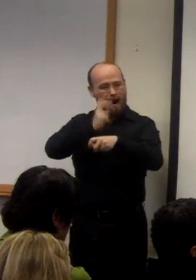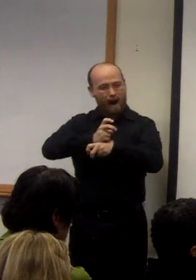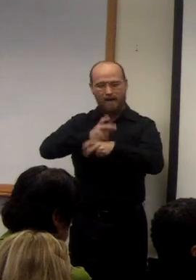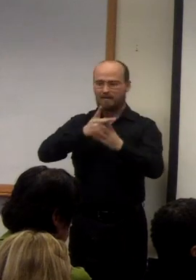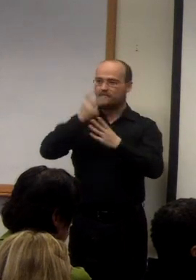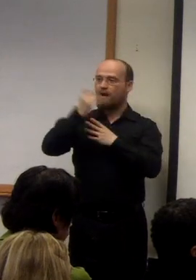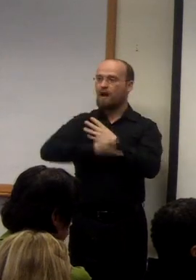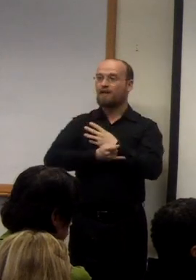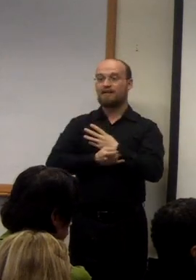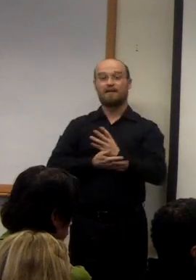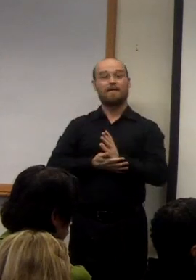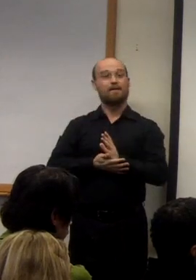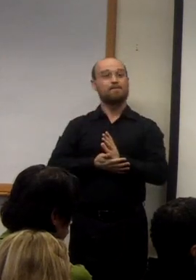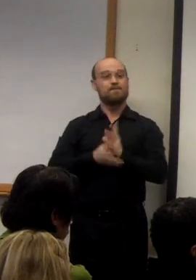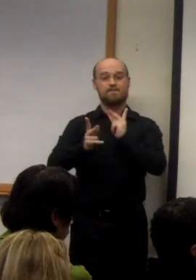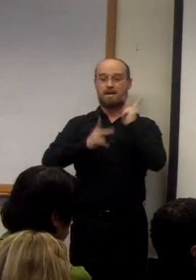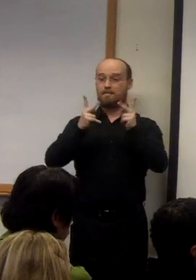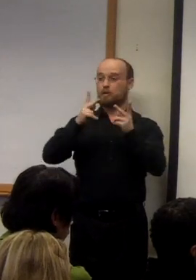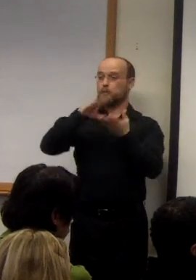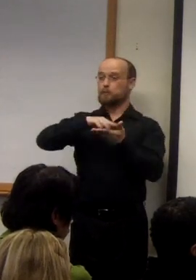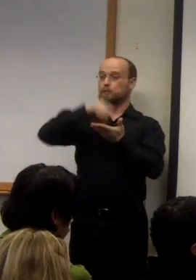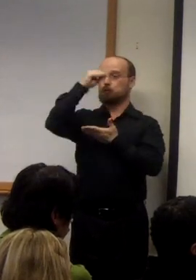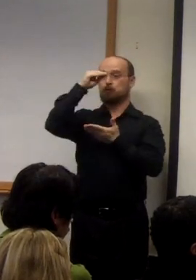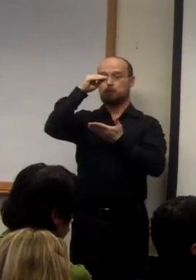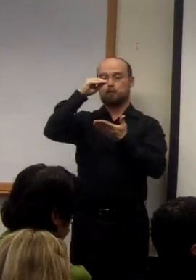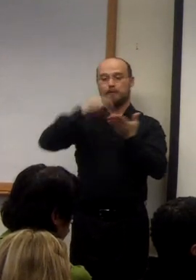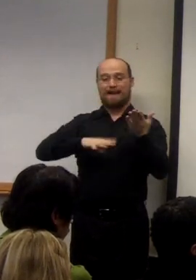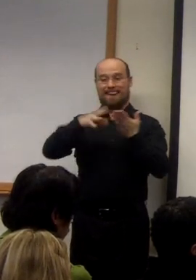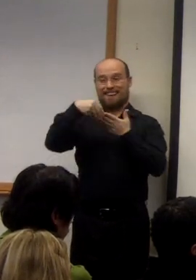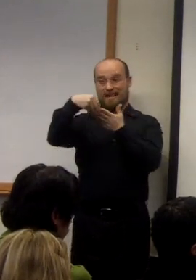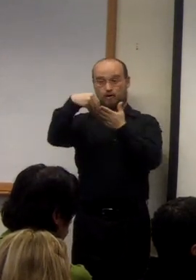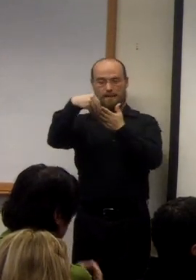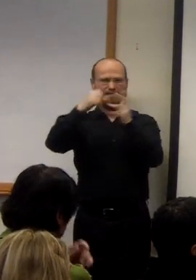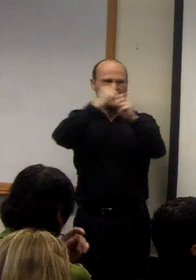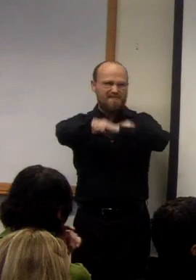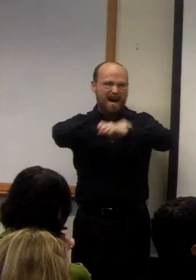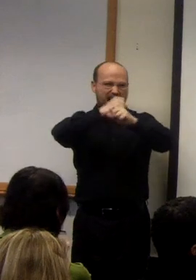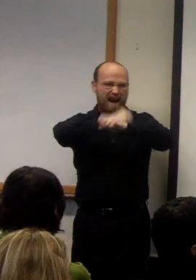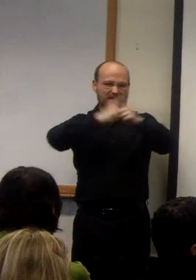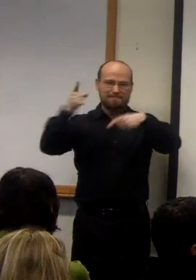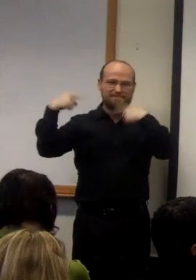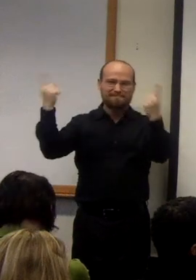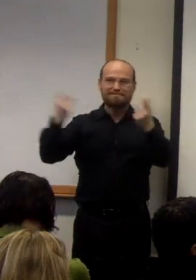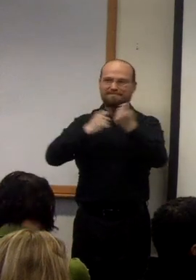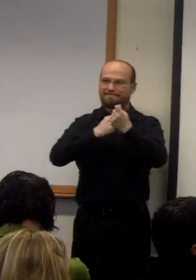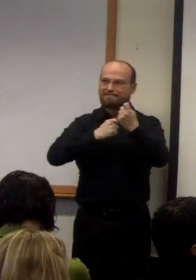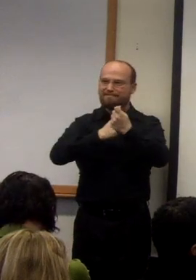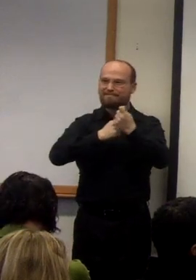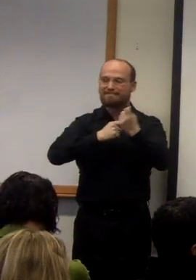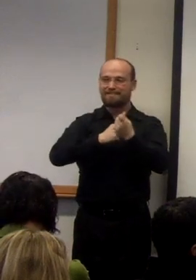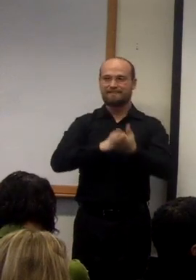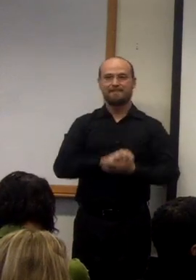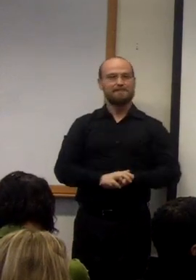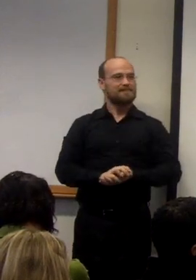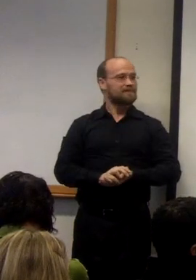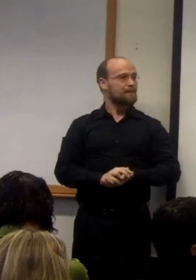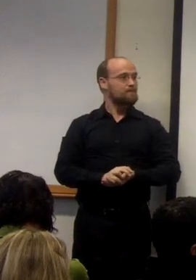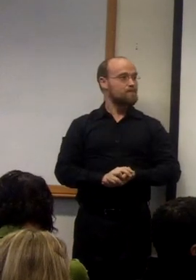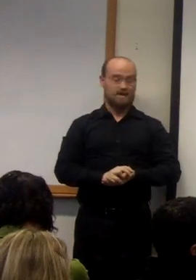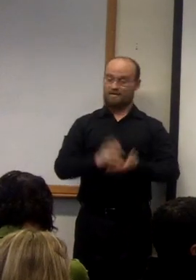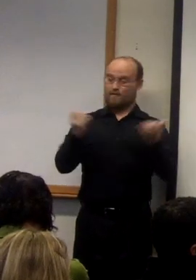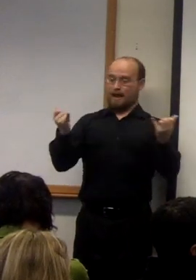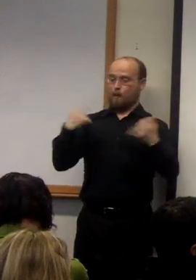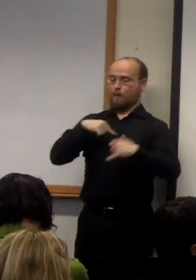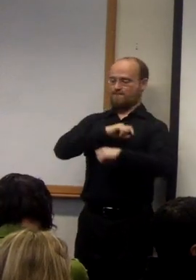project. People in student leadership have been fighting for this thing. And here we are, fighting to hold